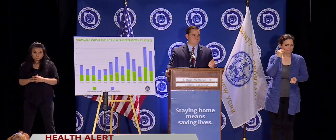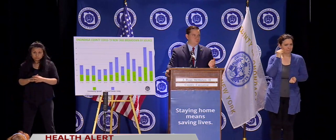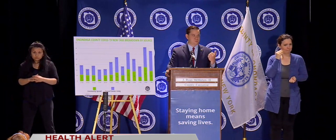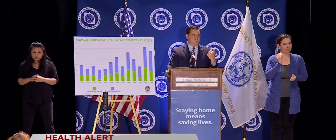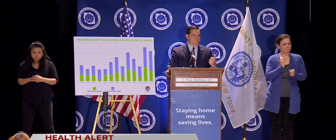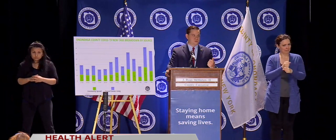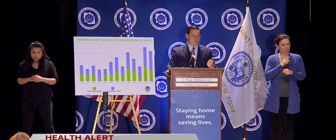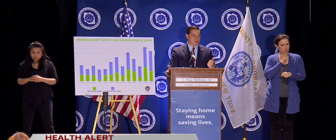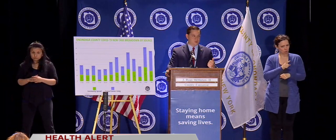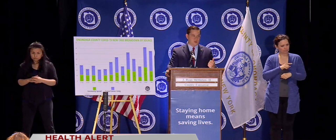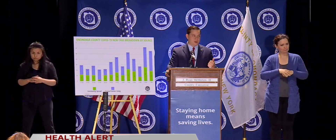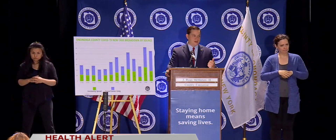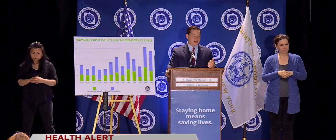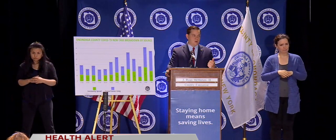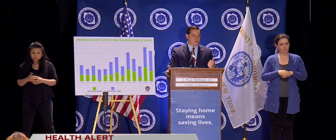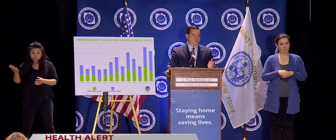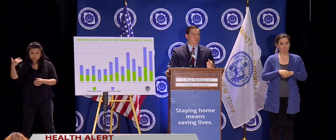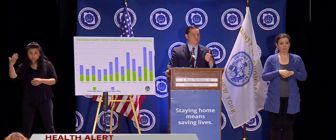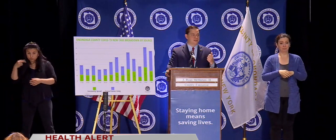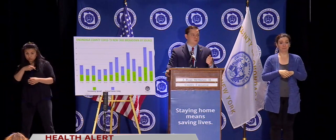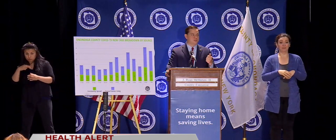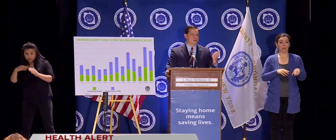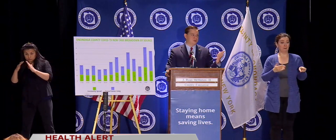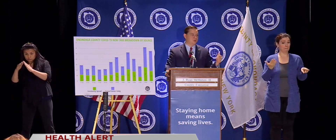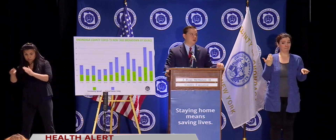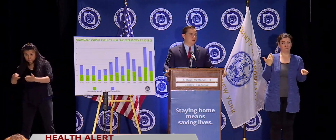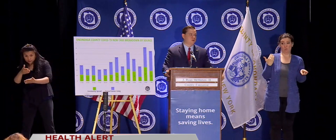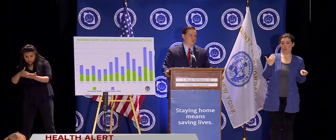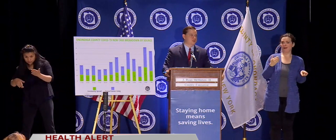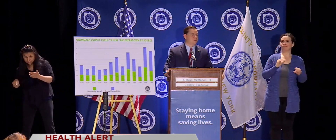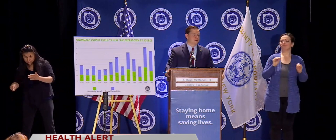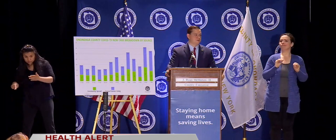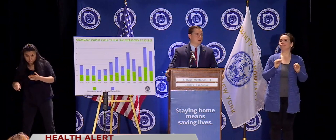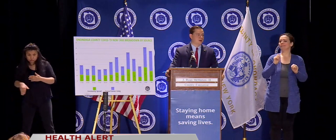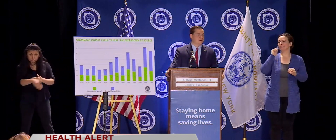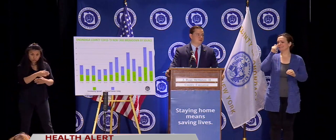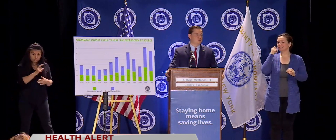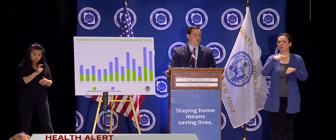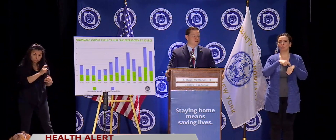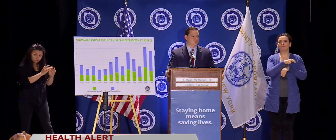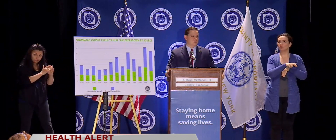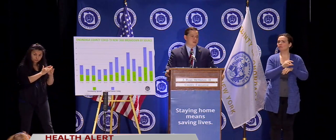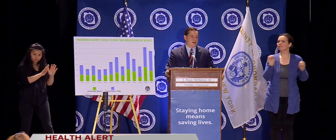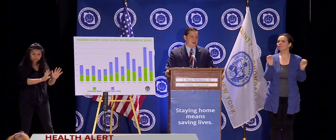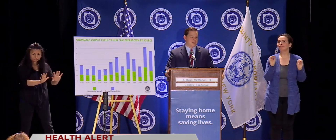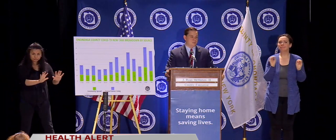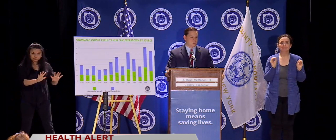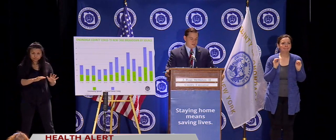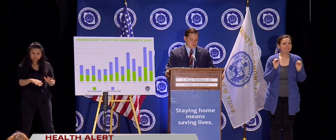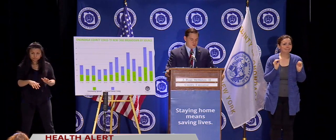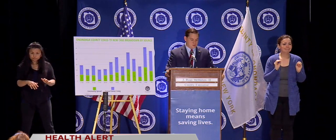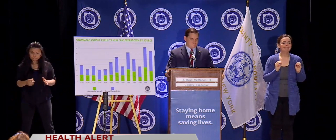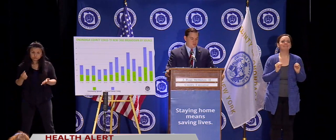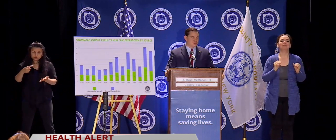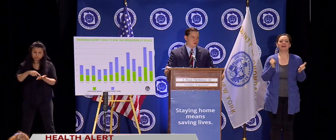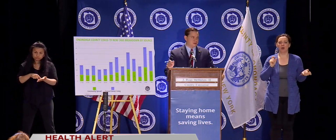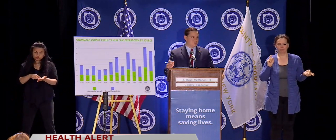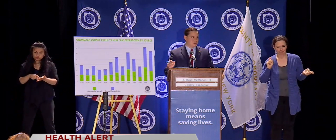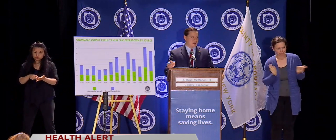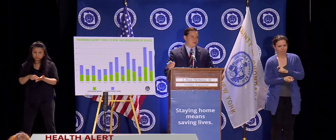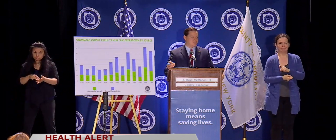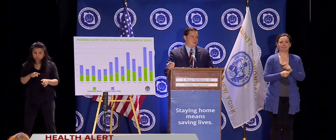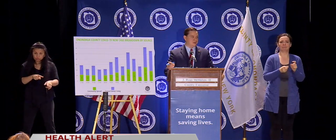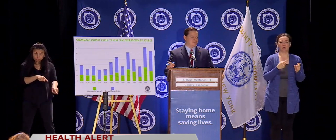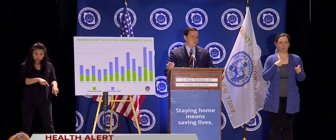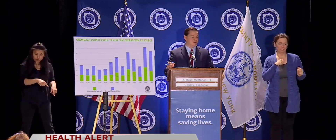testing, to get a result back in an hour or two. That's what you need to do for these types of individuals, and to make sure that